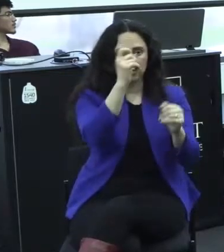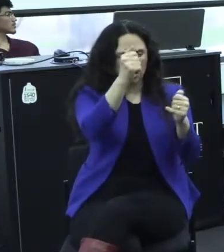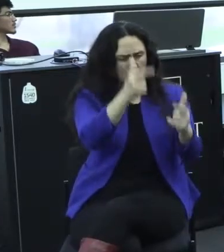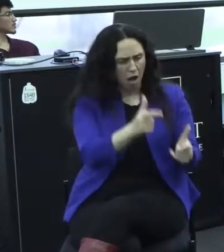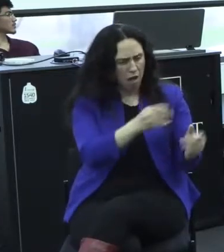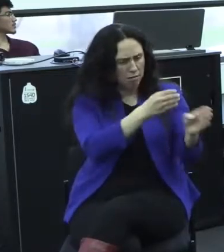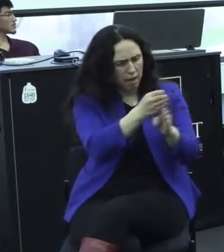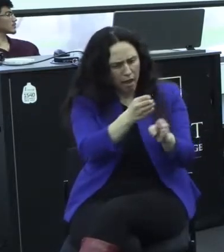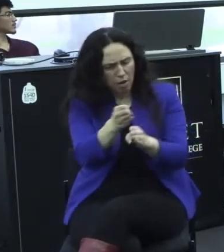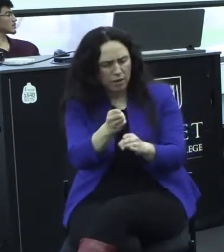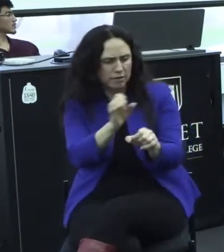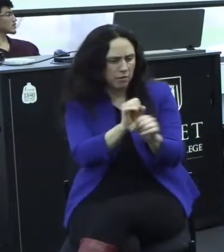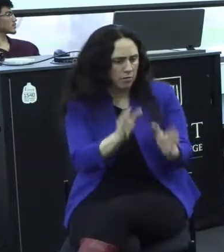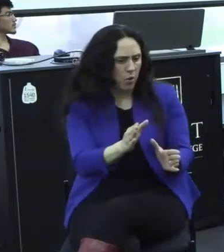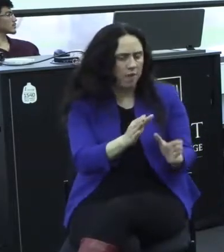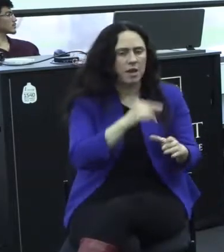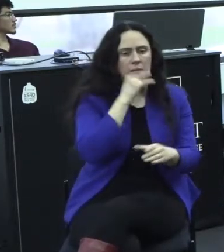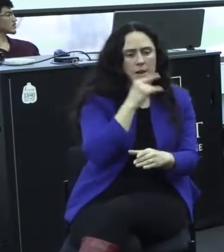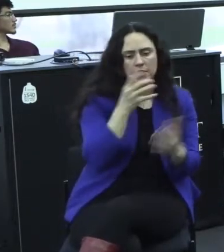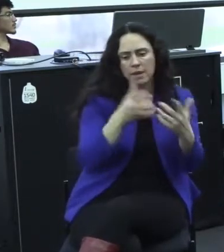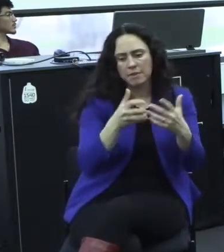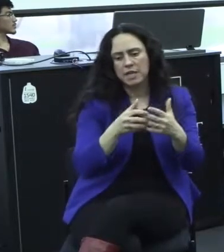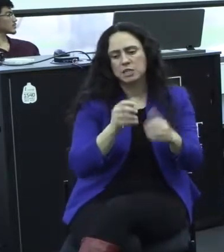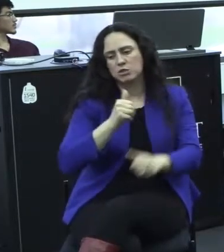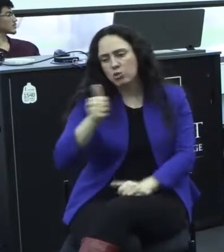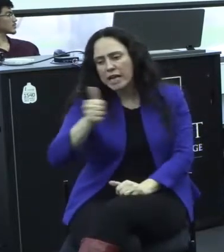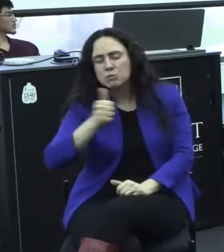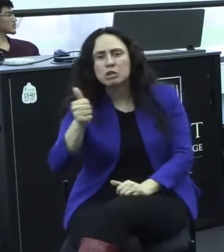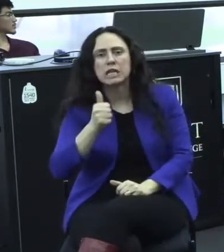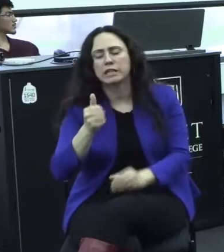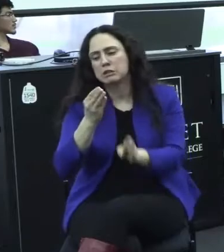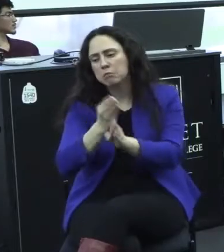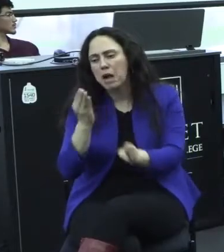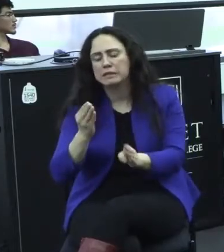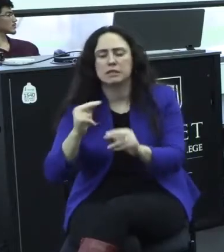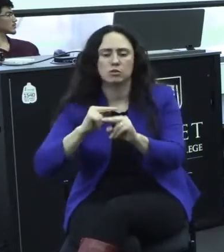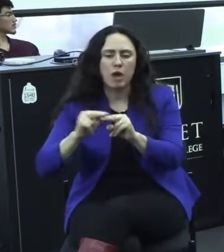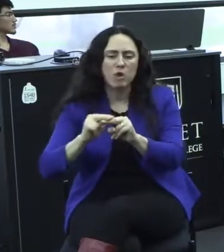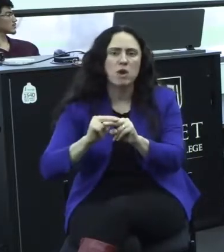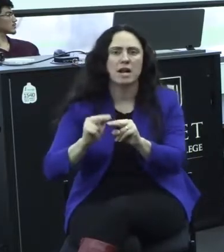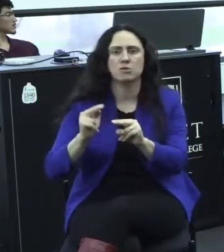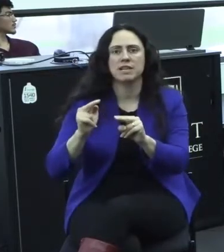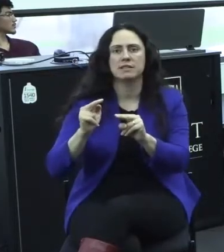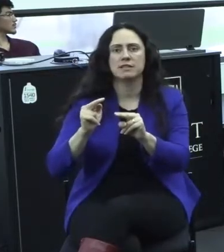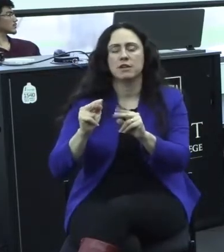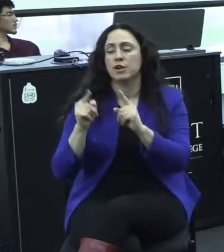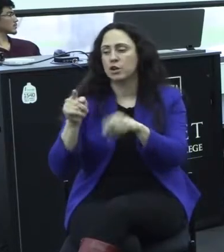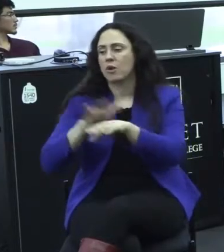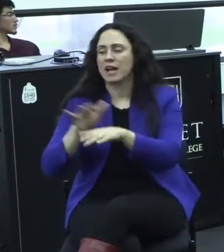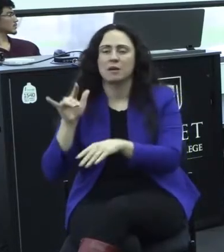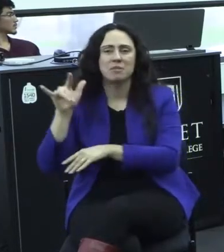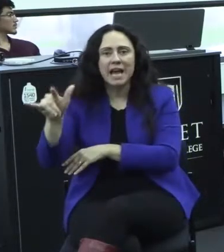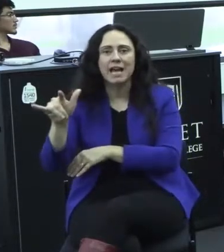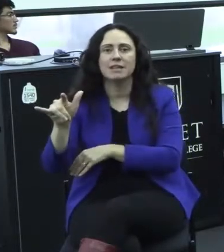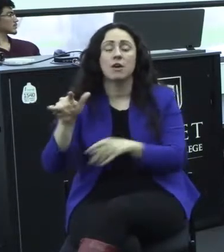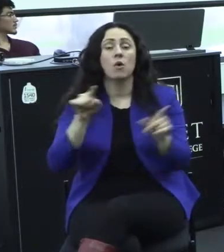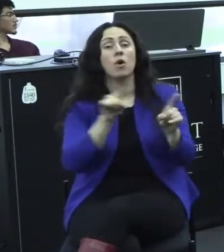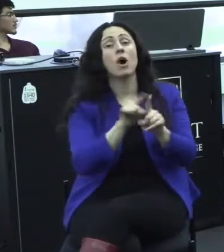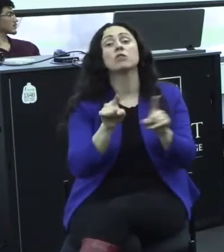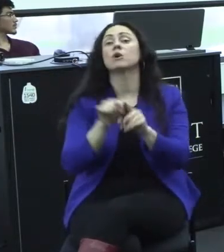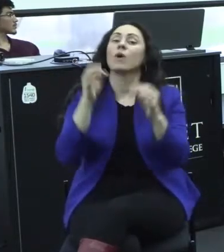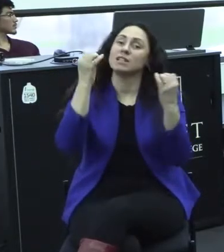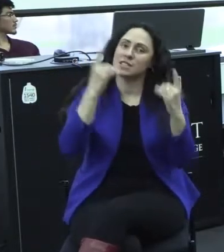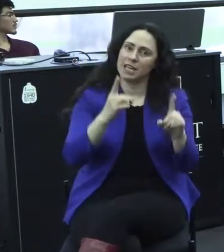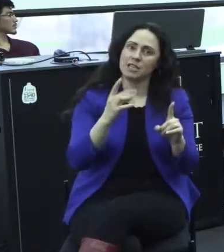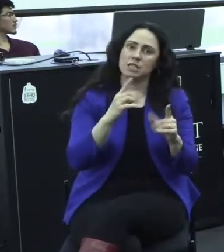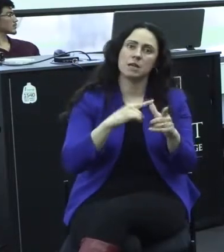of employment, public accommodations, transportation, buses, railways, going on a plane, and also